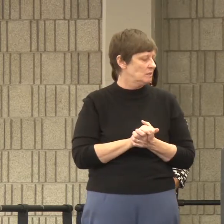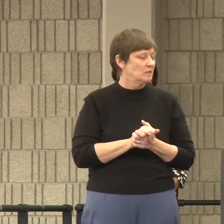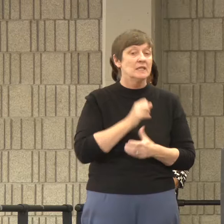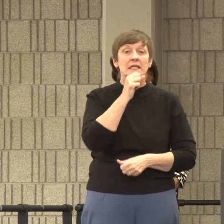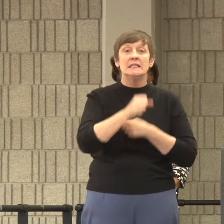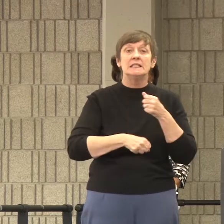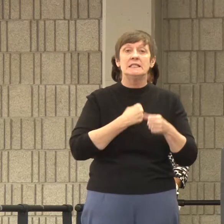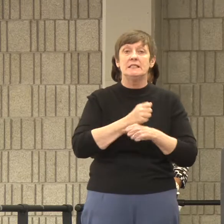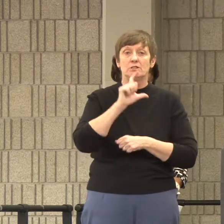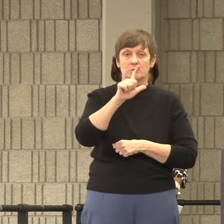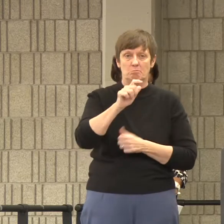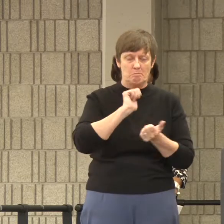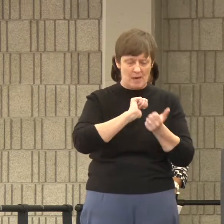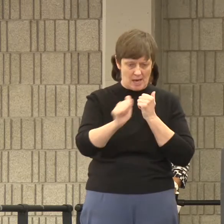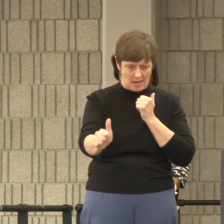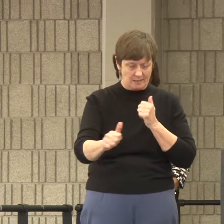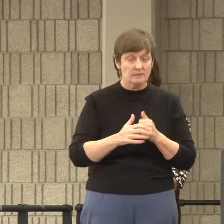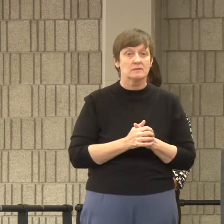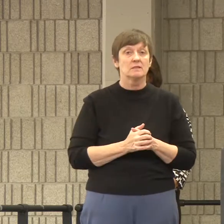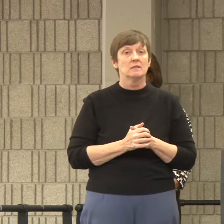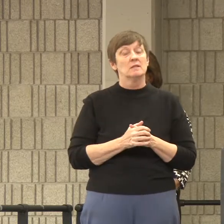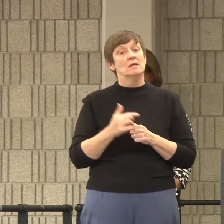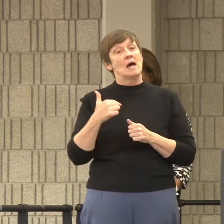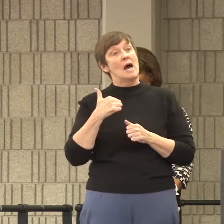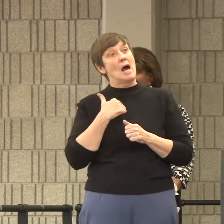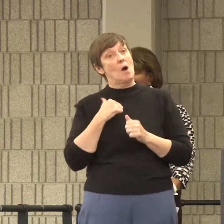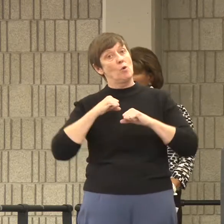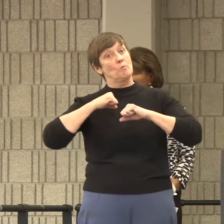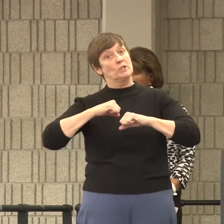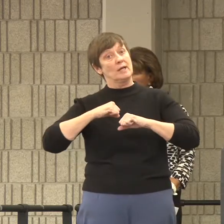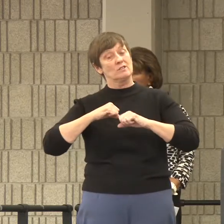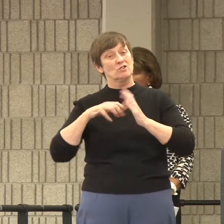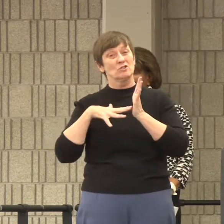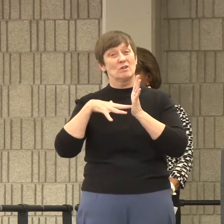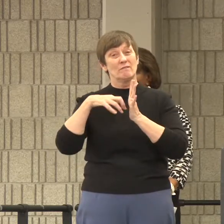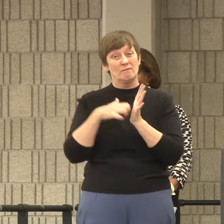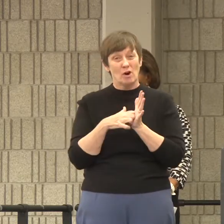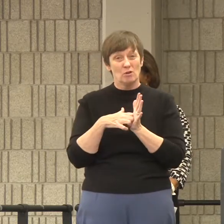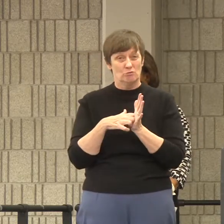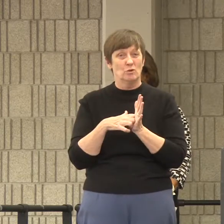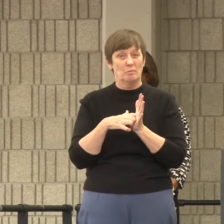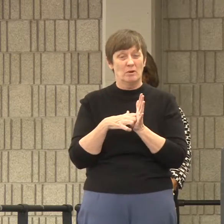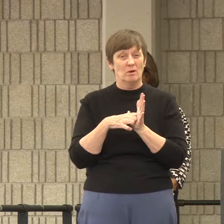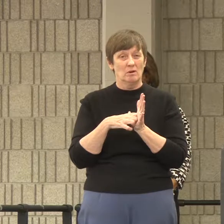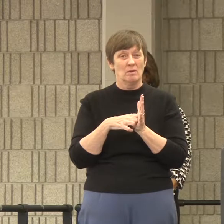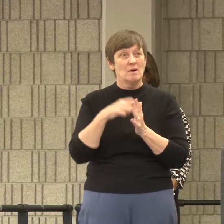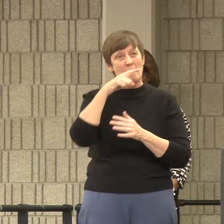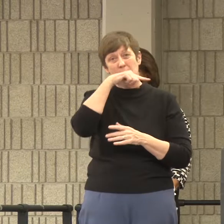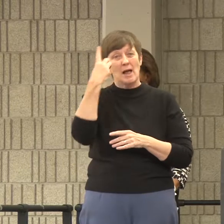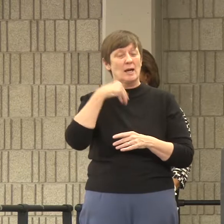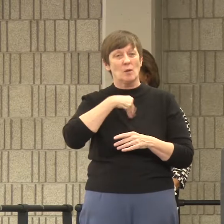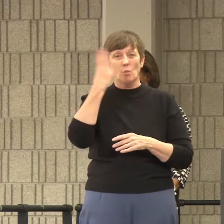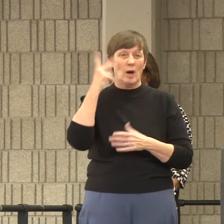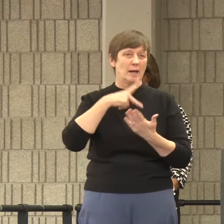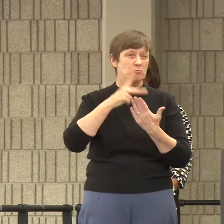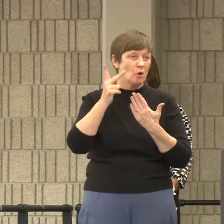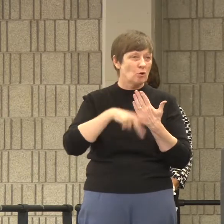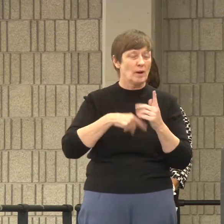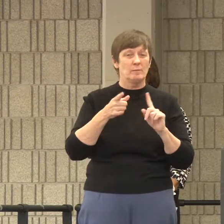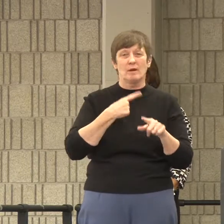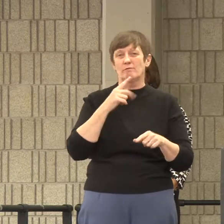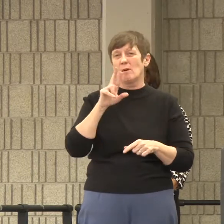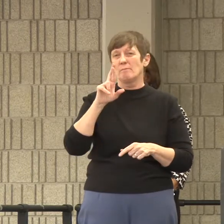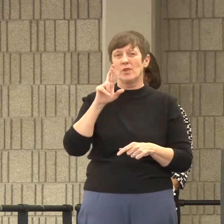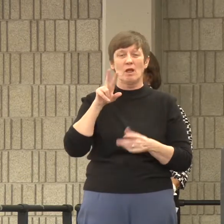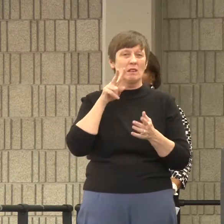past. As long as our protectors are vulnerable to what we falsely think of as old views, black and white programming broadcast from the reptile